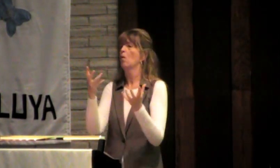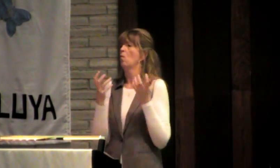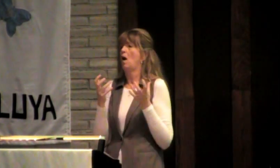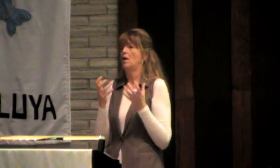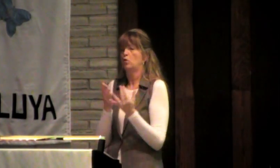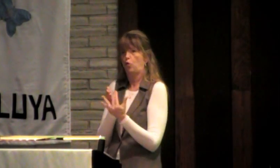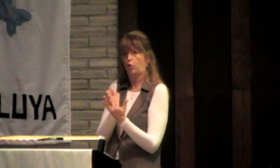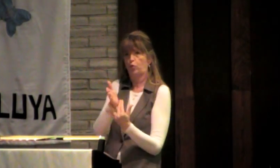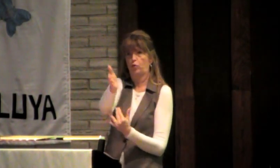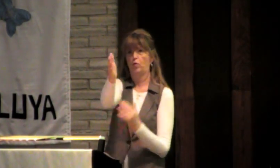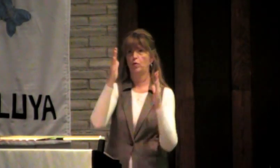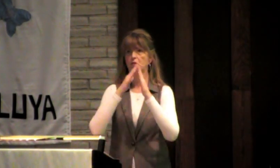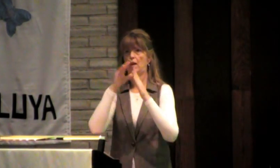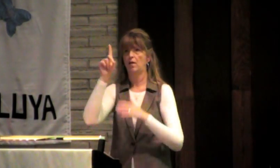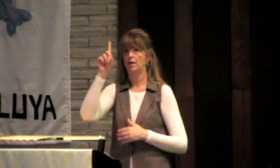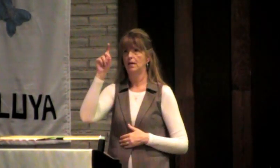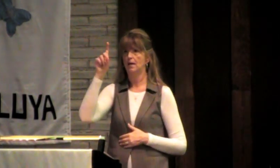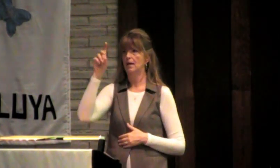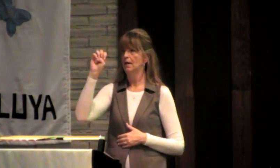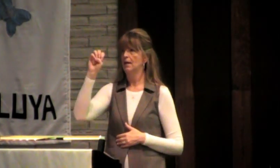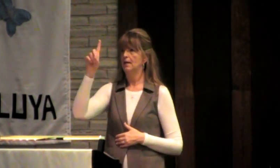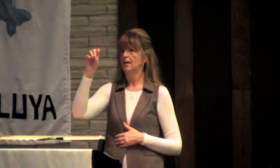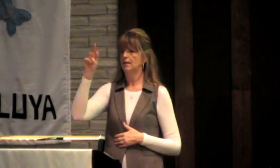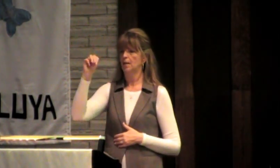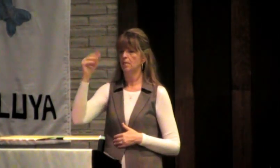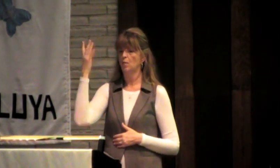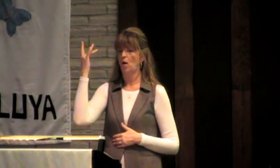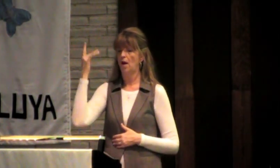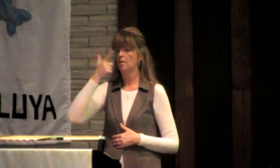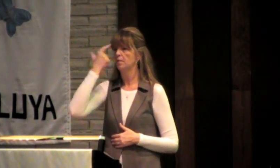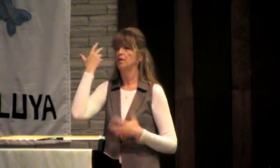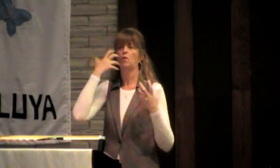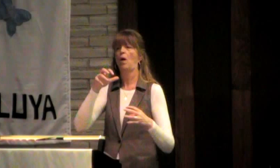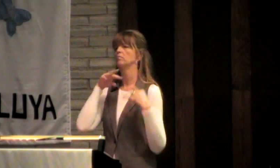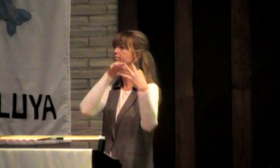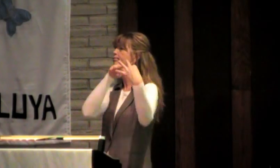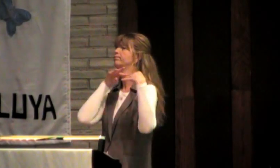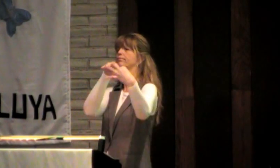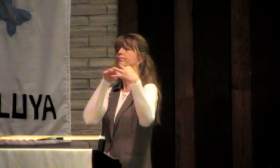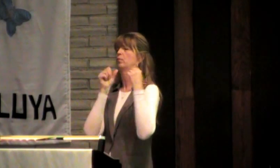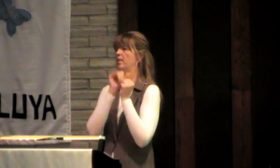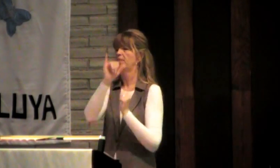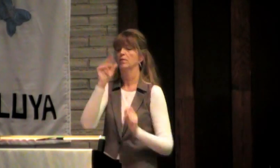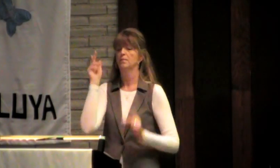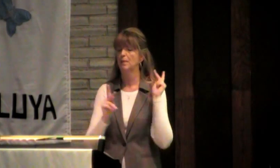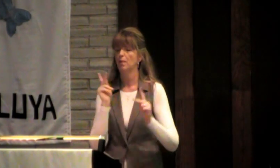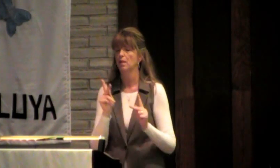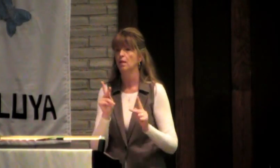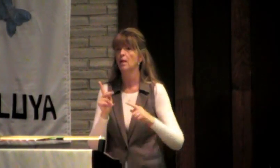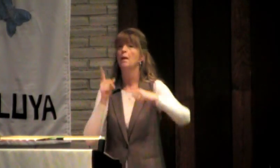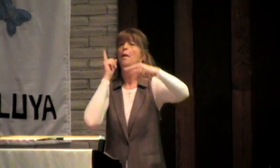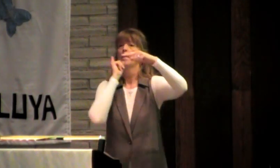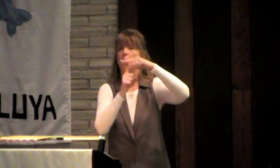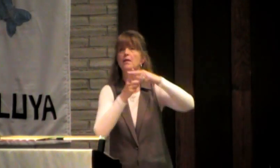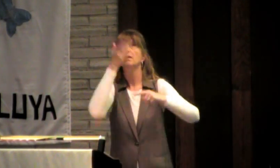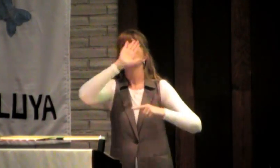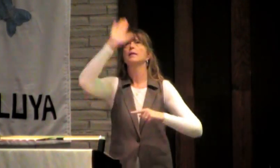So Moses did not want to go through the town of Edom, because he didn't want to fight with those people.